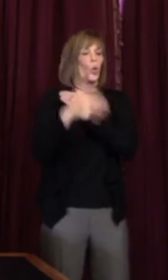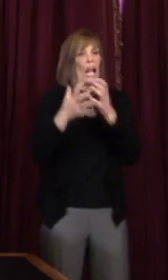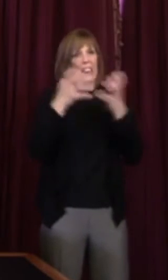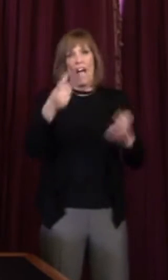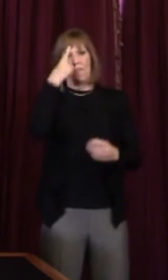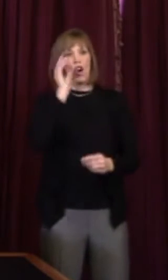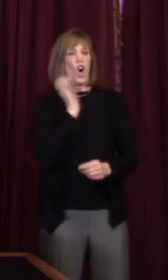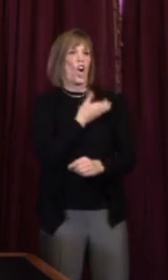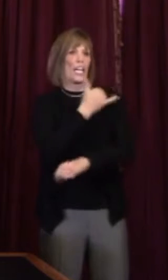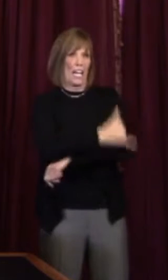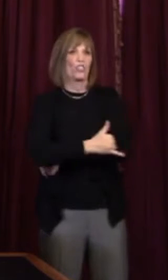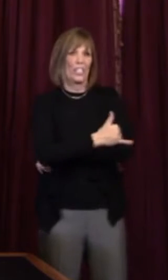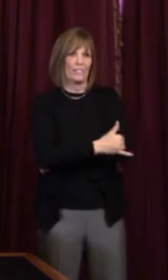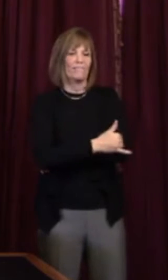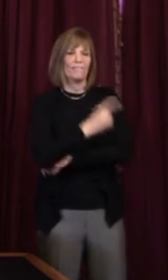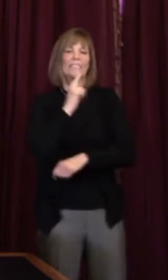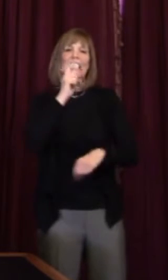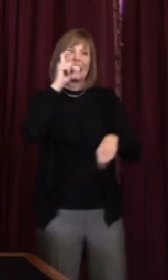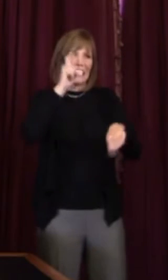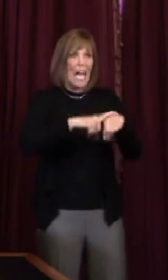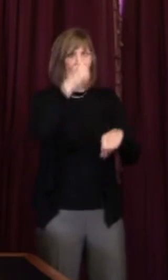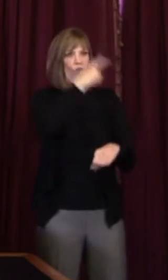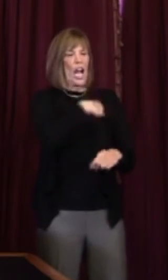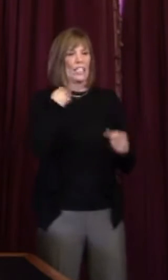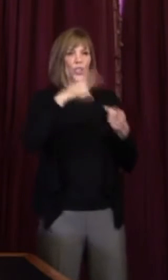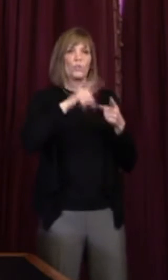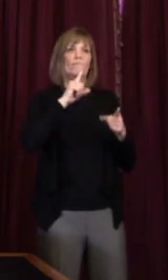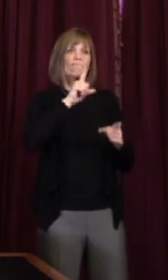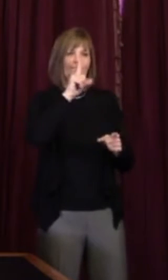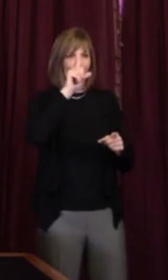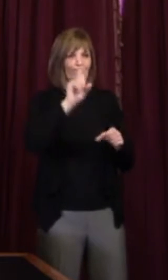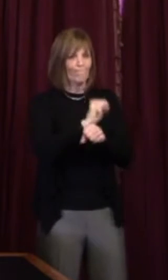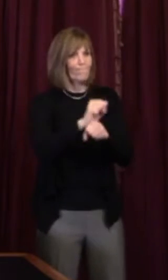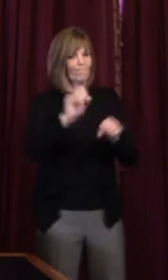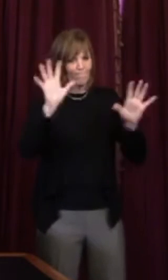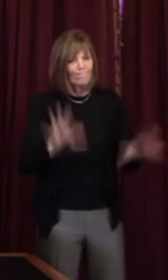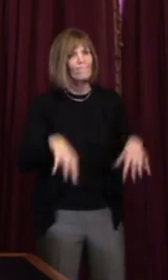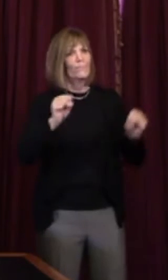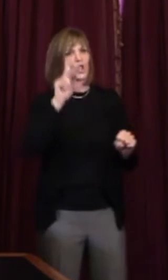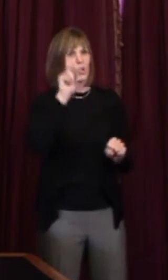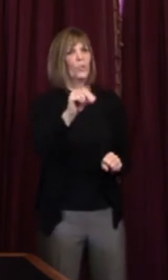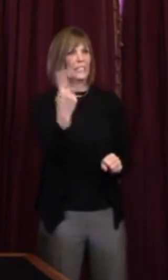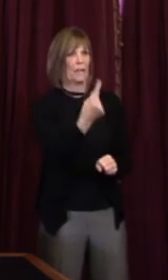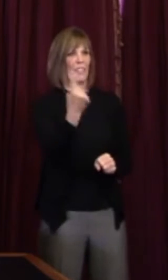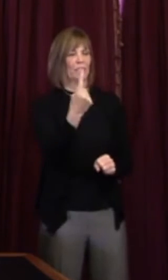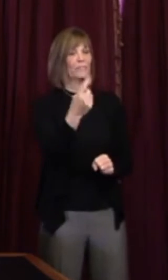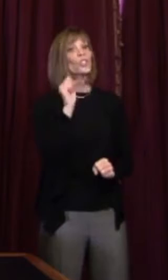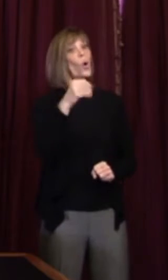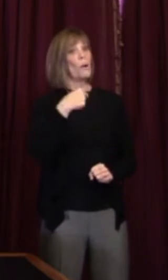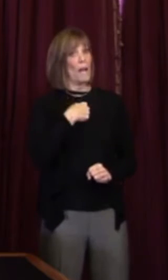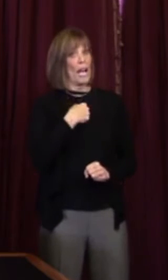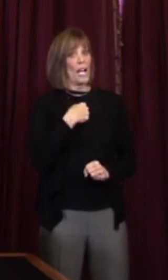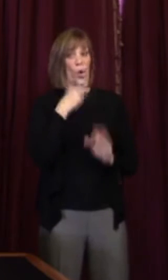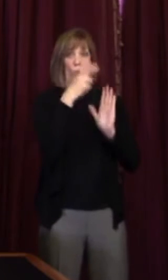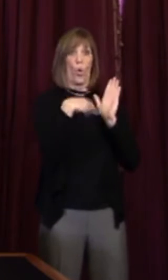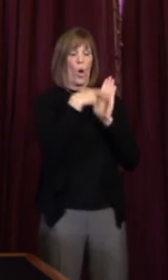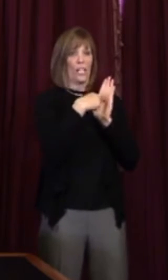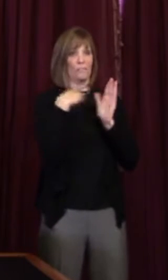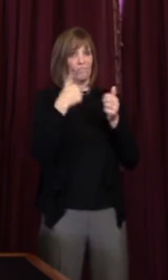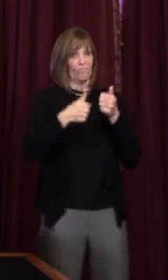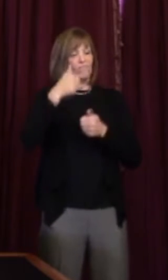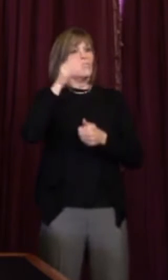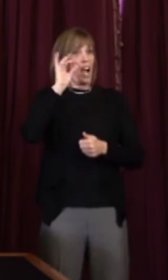it's time that we really buckle down, as the governor said, and start to do something about it. So in my role as Chief Clinical Officer at Unity Point